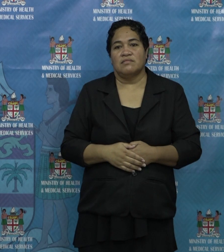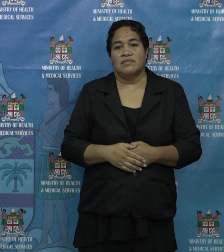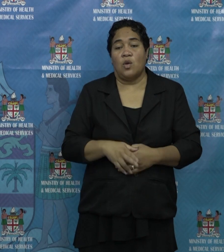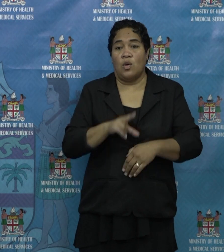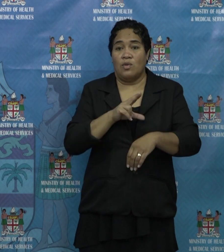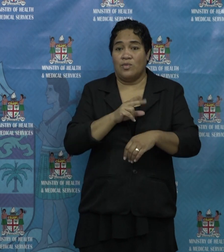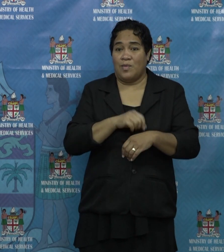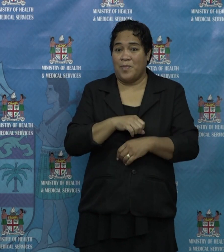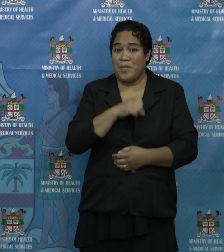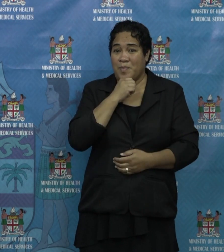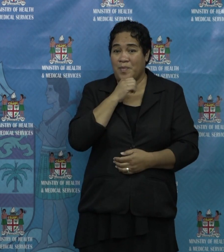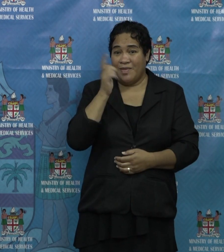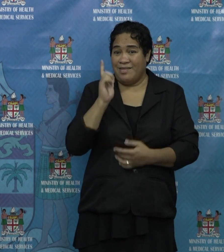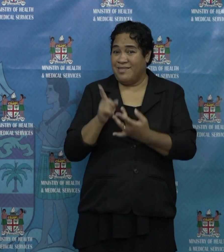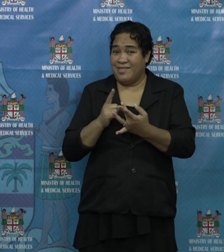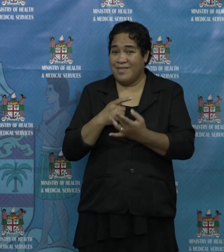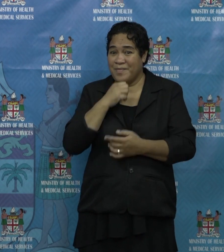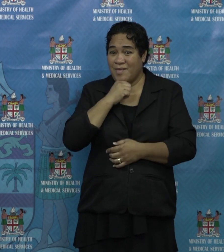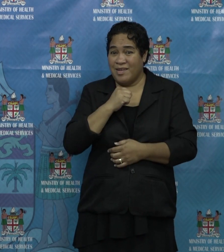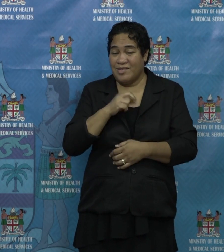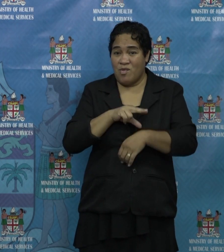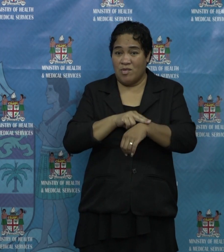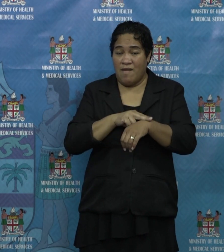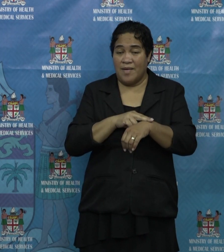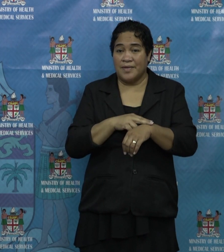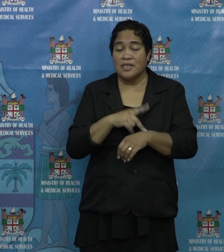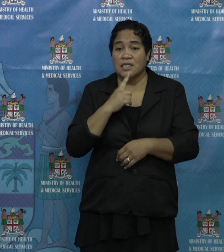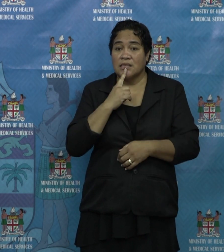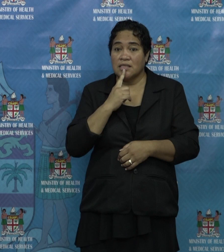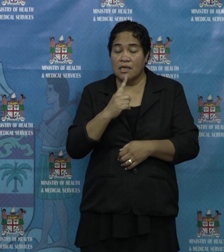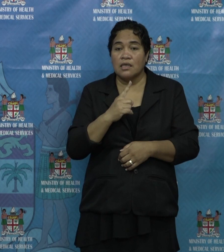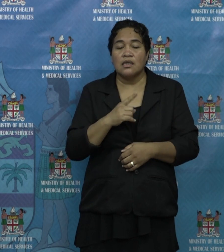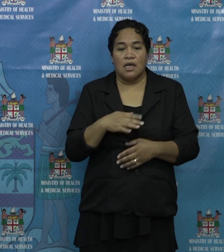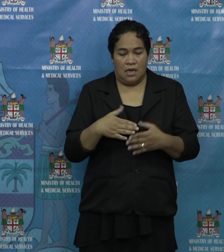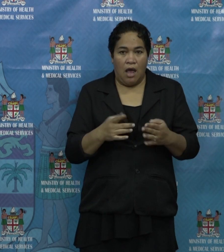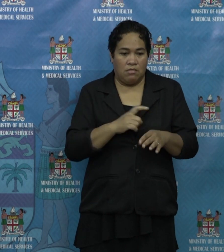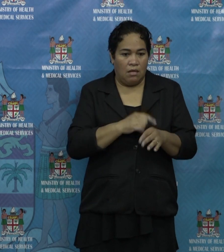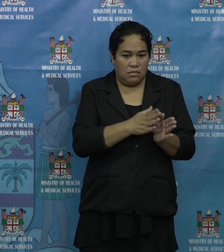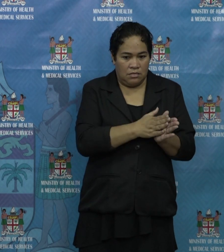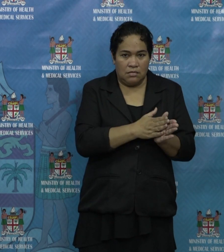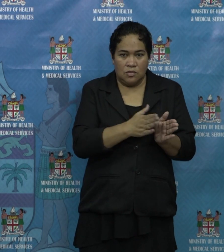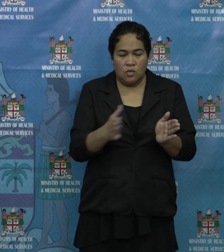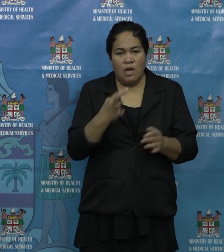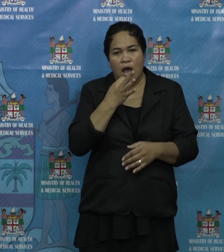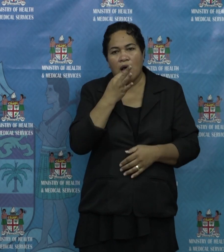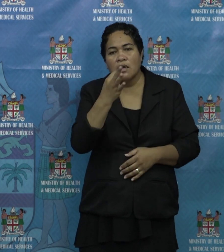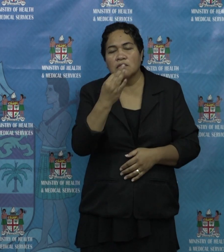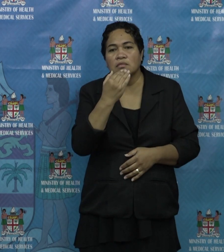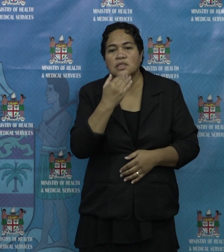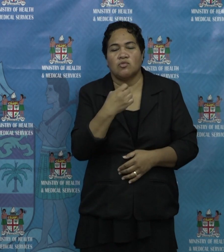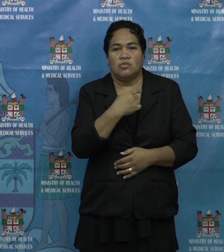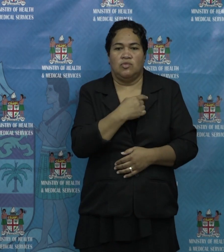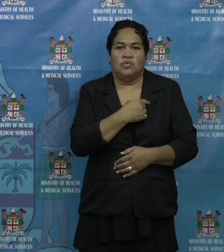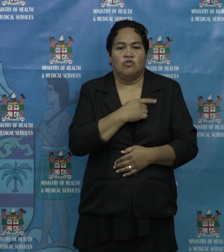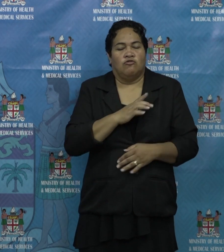has mentioned today, we're going into a period where a lot of you will be asked to sacrifice. It's a